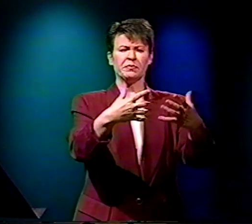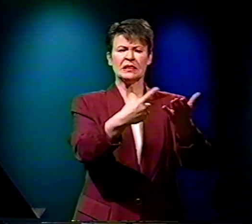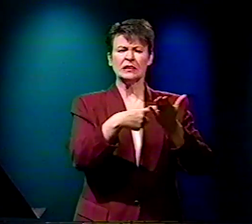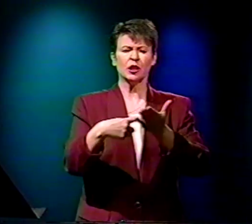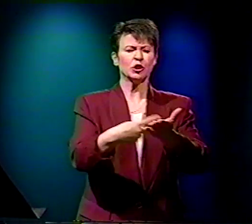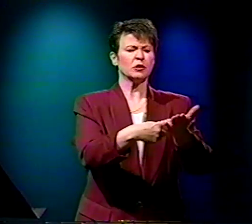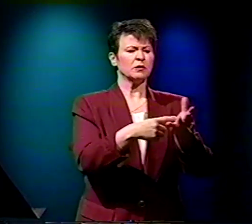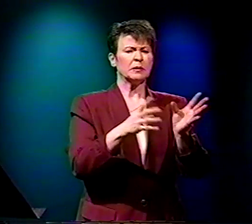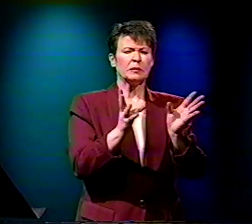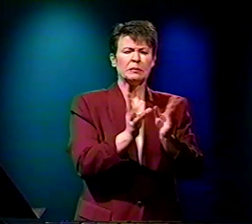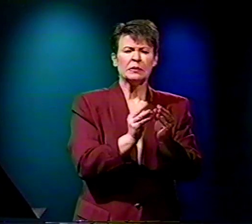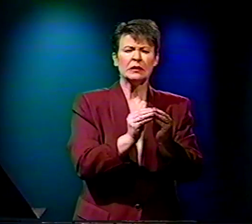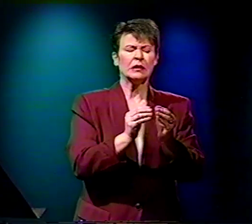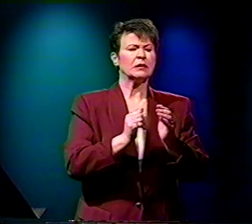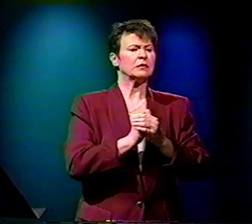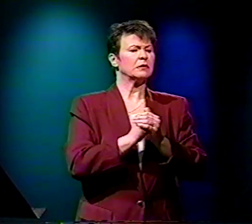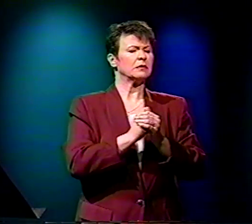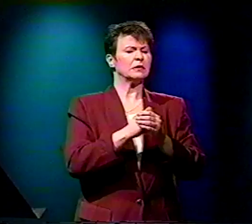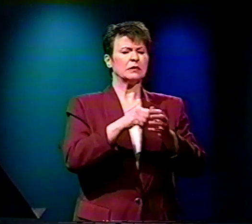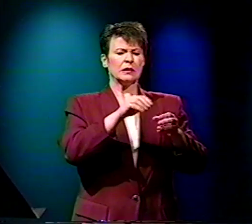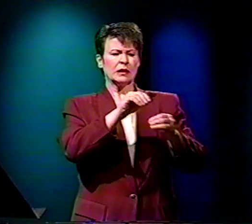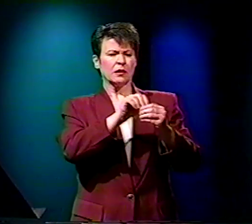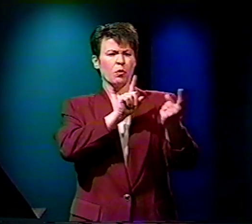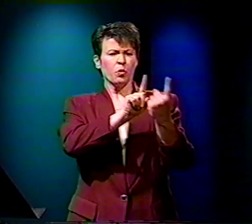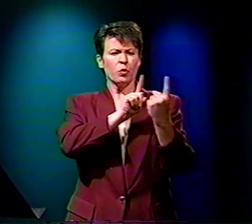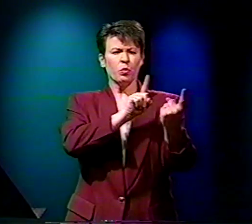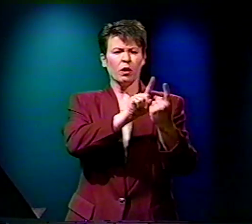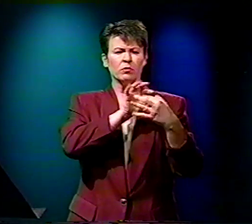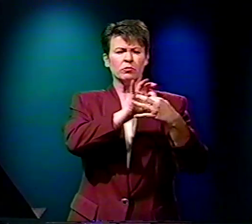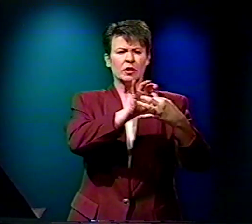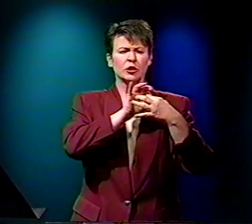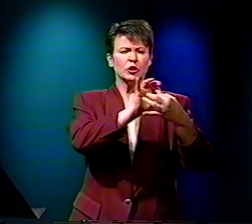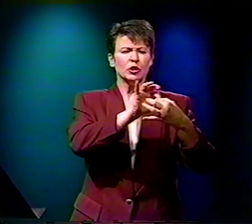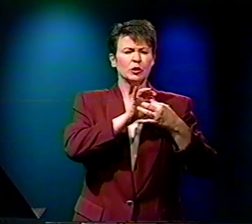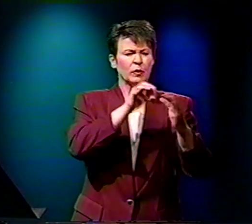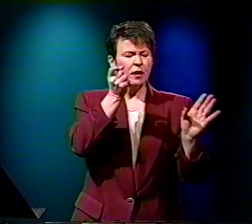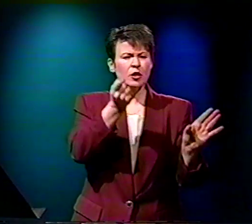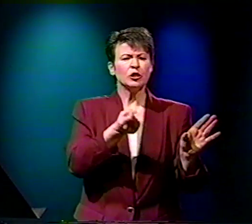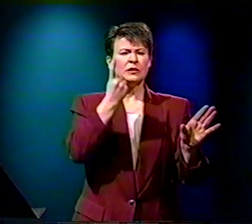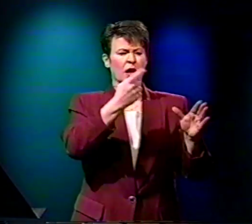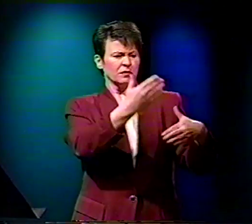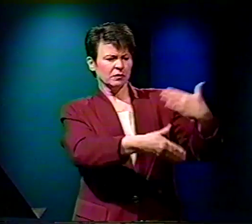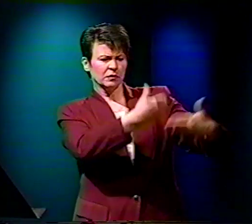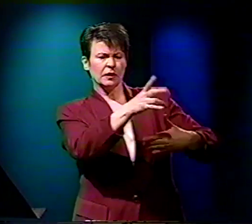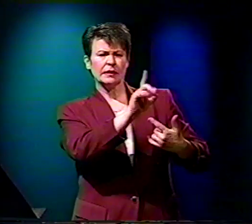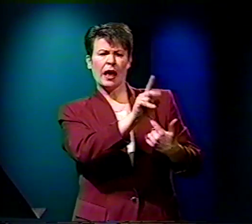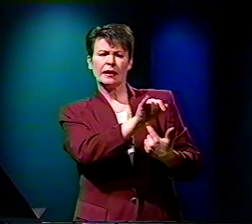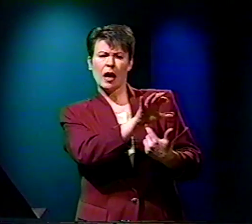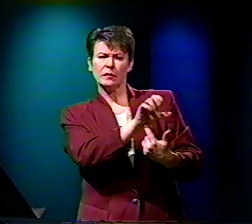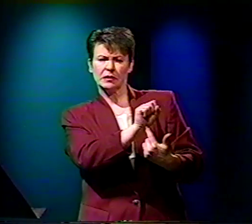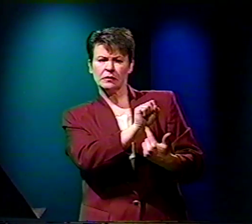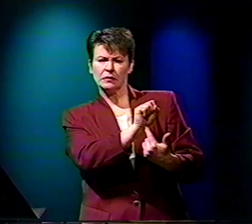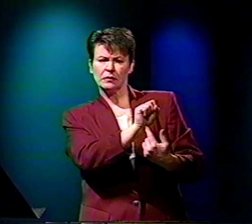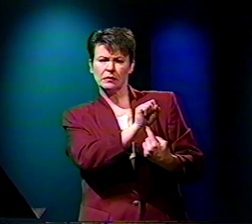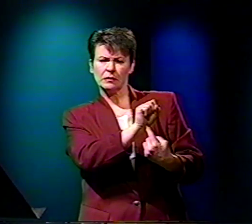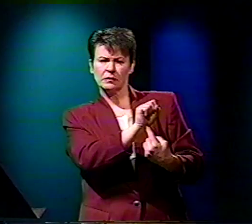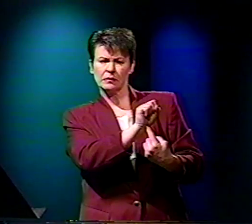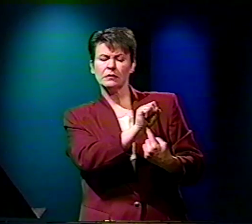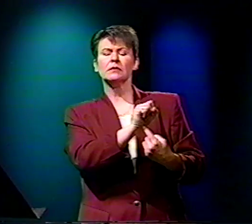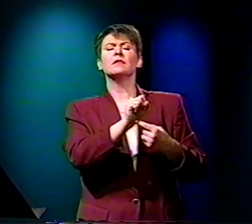that occur within group discussions and meetings, on one-on-one relationships, so that they can understand the dynamics that